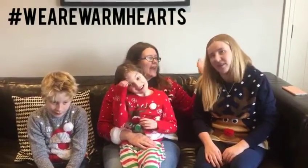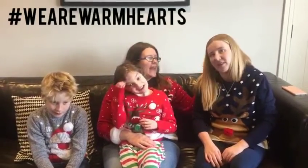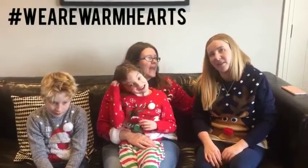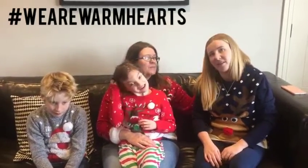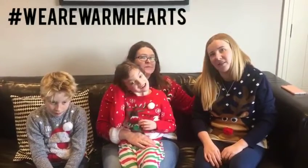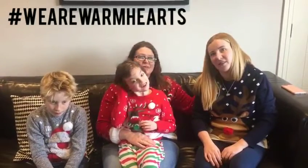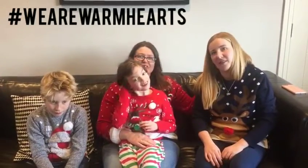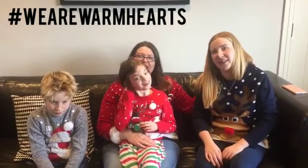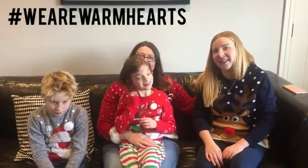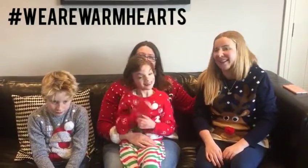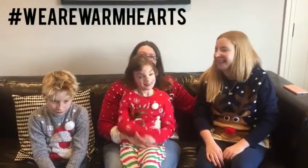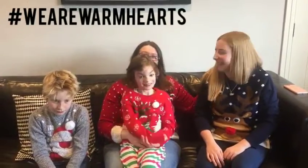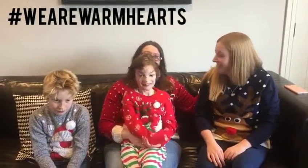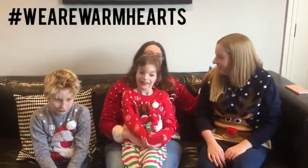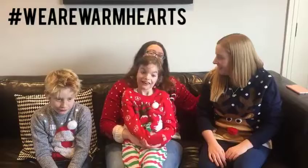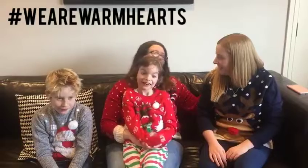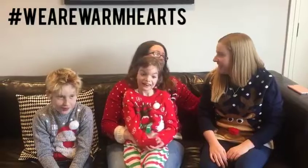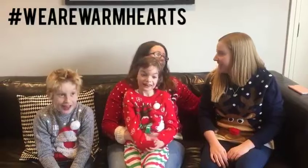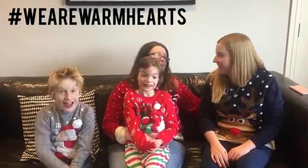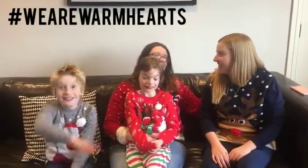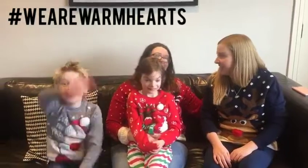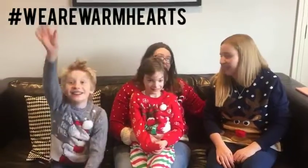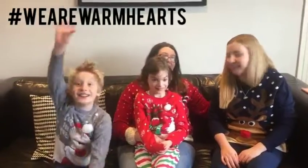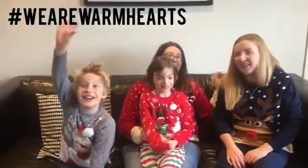and Apple Music and stream the song. And YouTube!